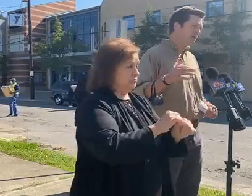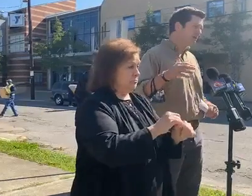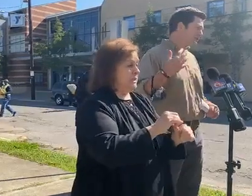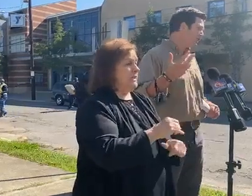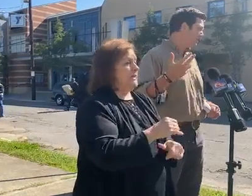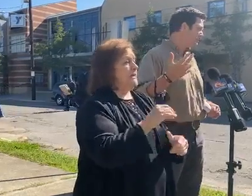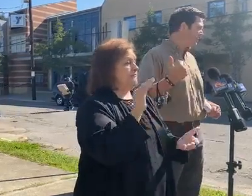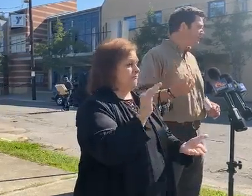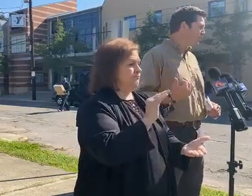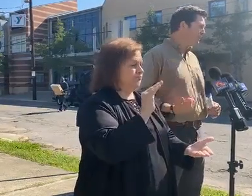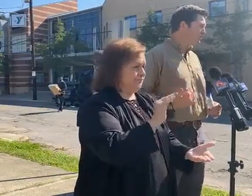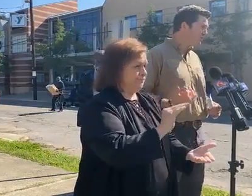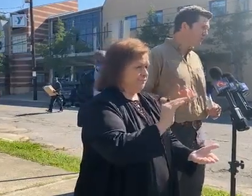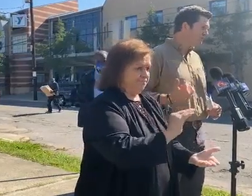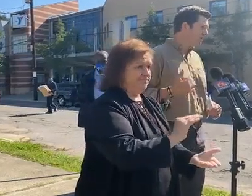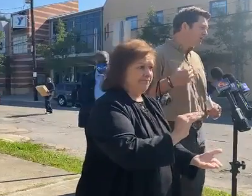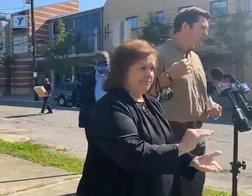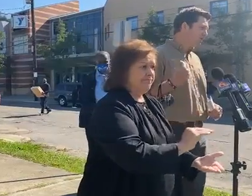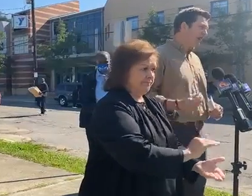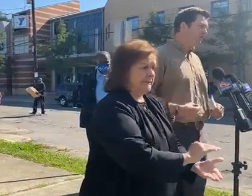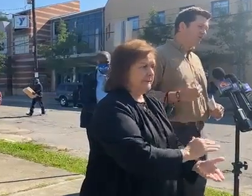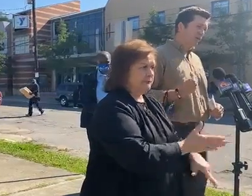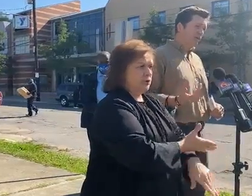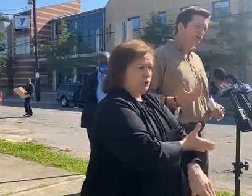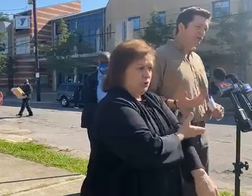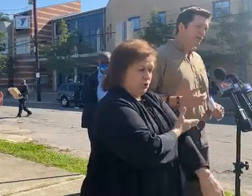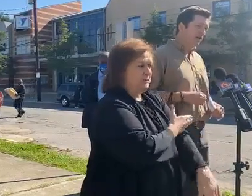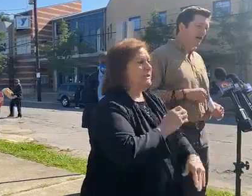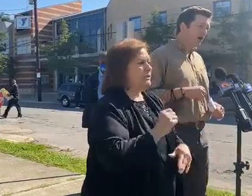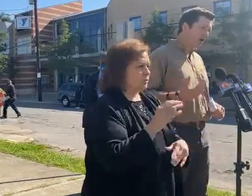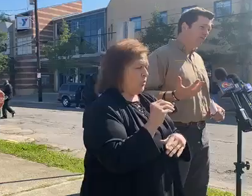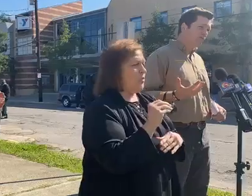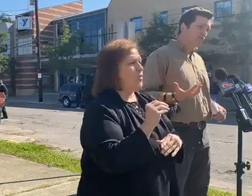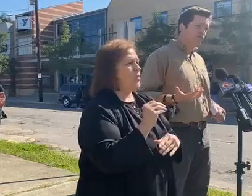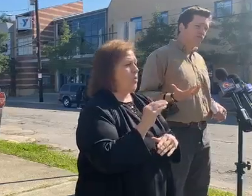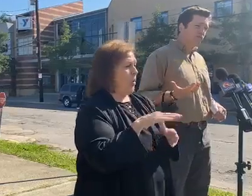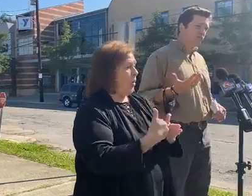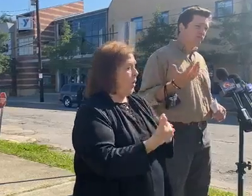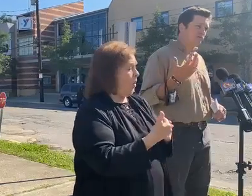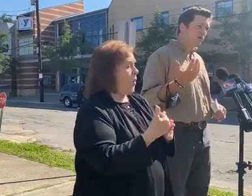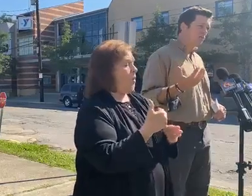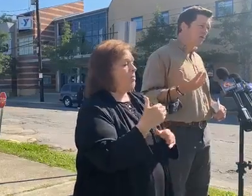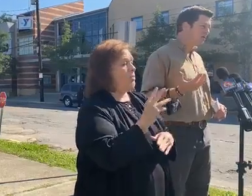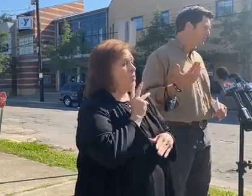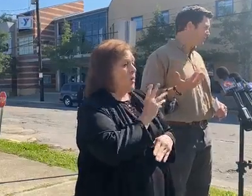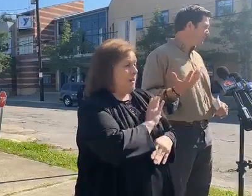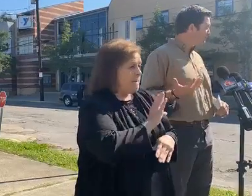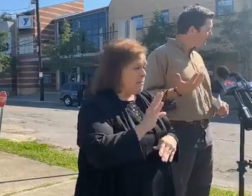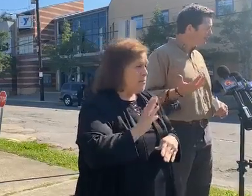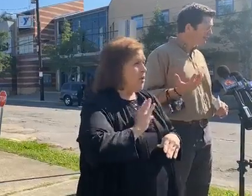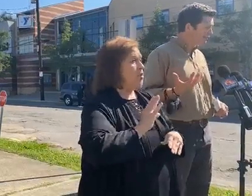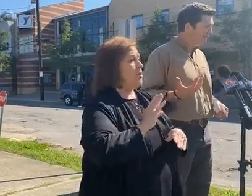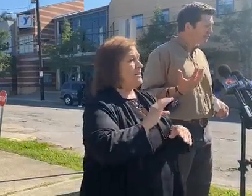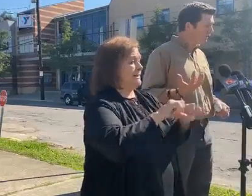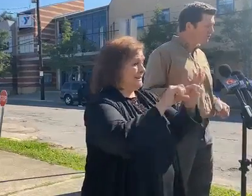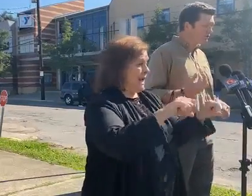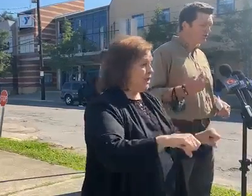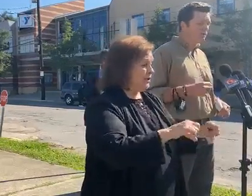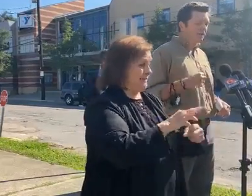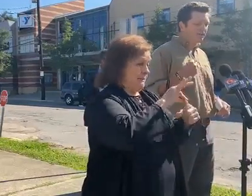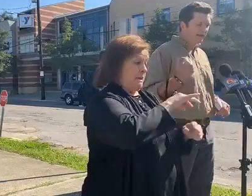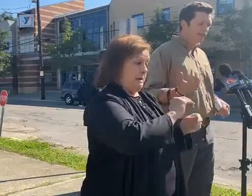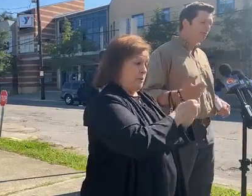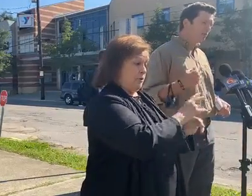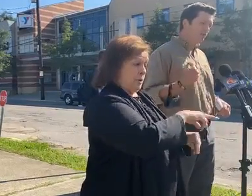to 30. This morning, it's down to 22. So power is now at all of the Sewage and Water Board sewer lift stations except